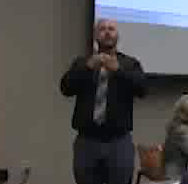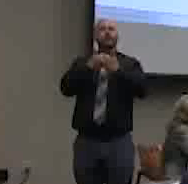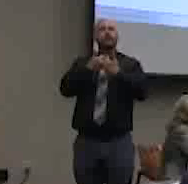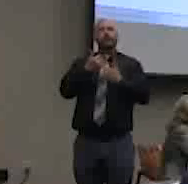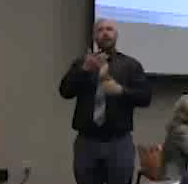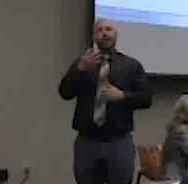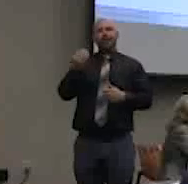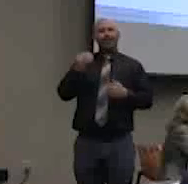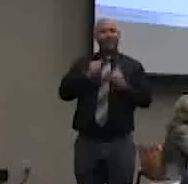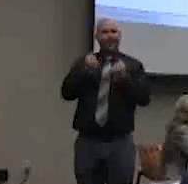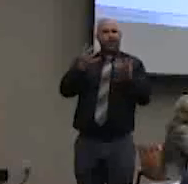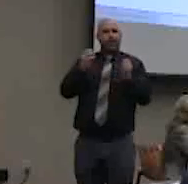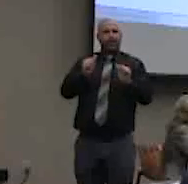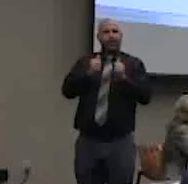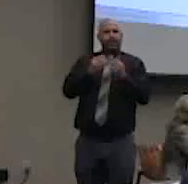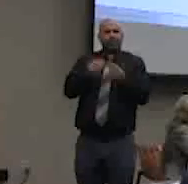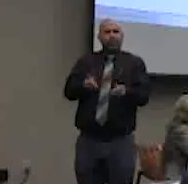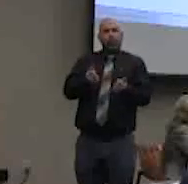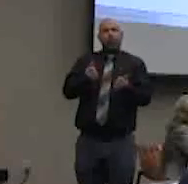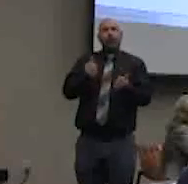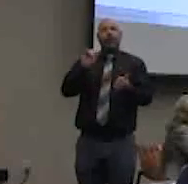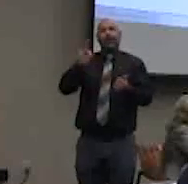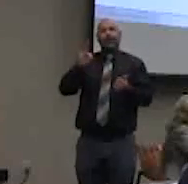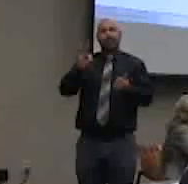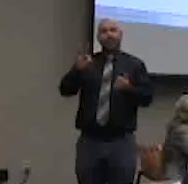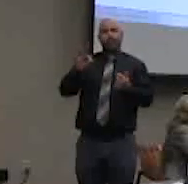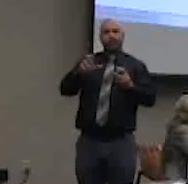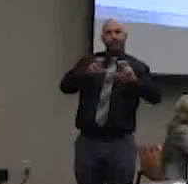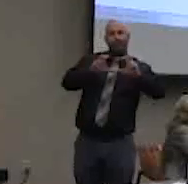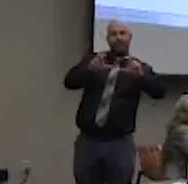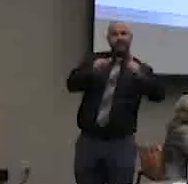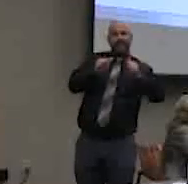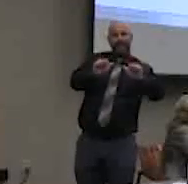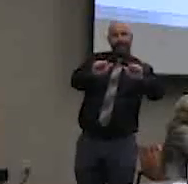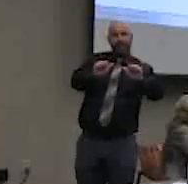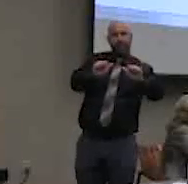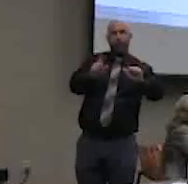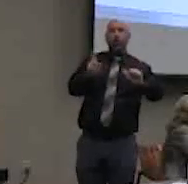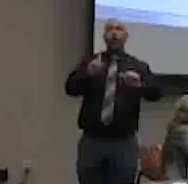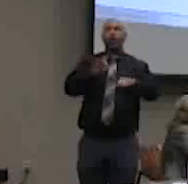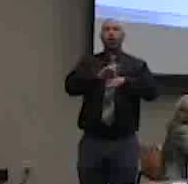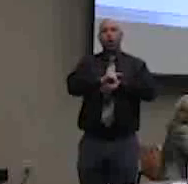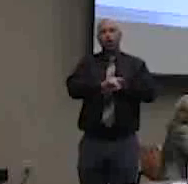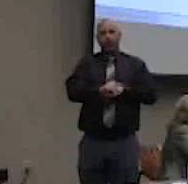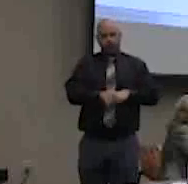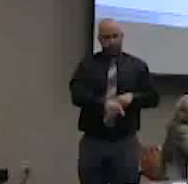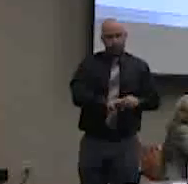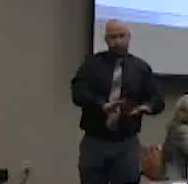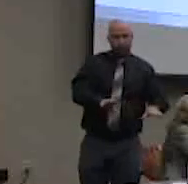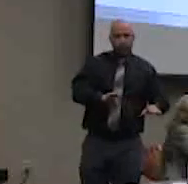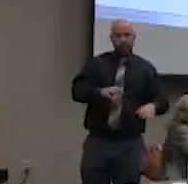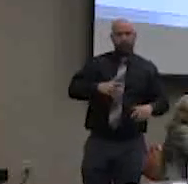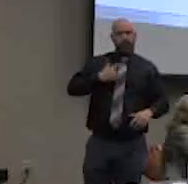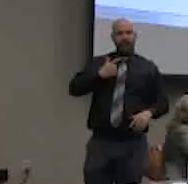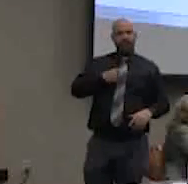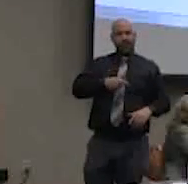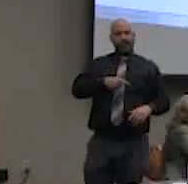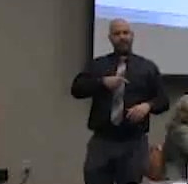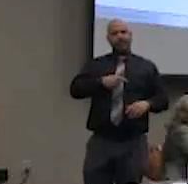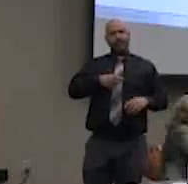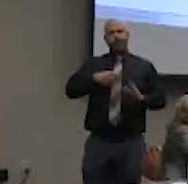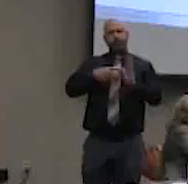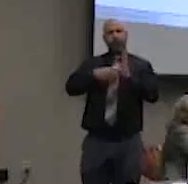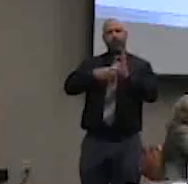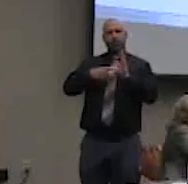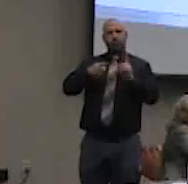solve by putting so much more effort into the first few years of our children's lives. And this is the future, as it was said. This is the future. This model is the future,